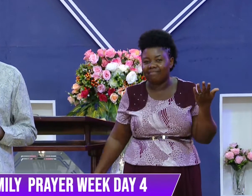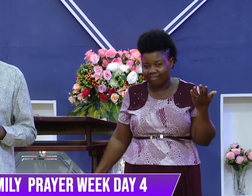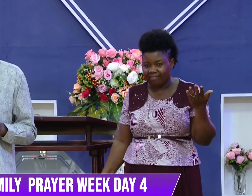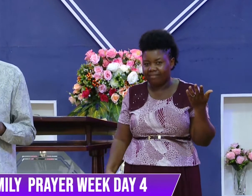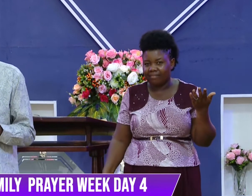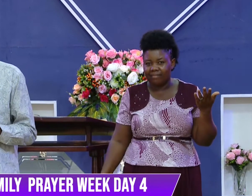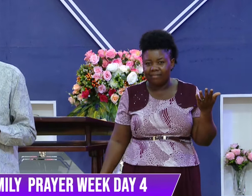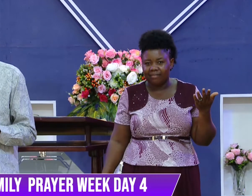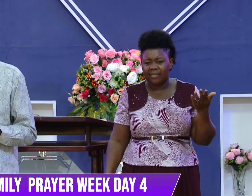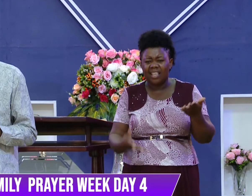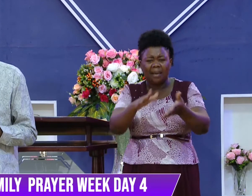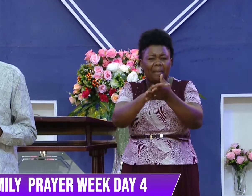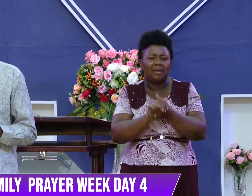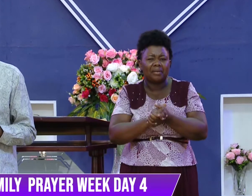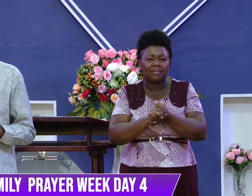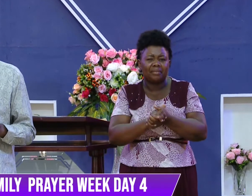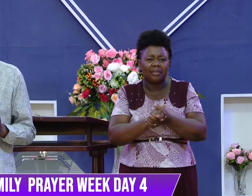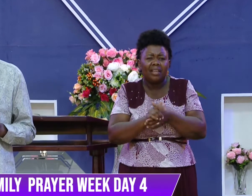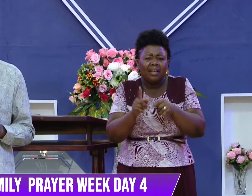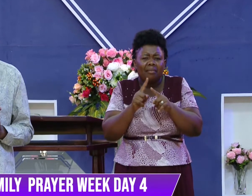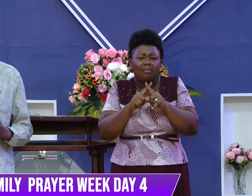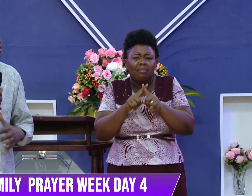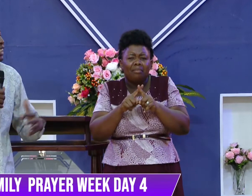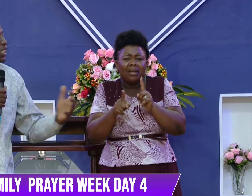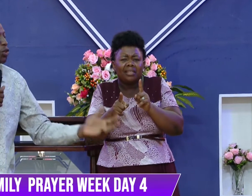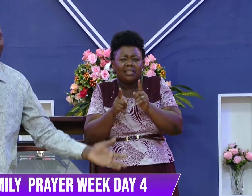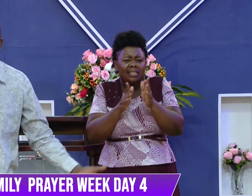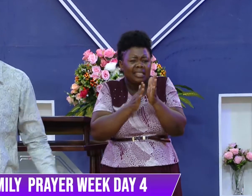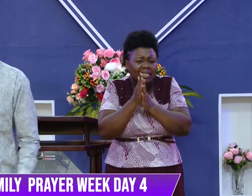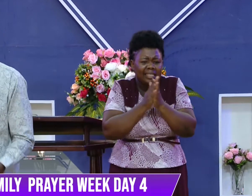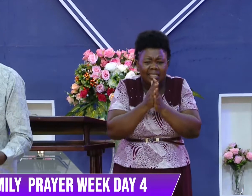taken, Bafumbo, married? Niate.